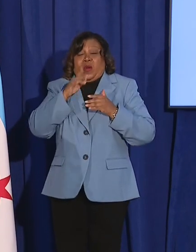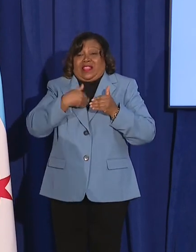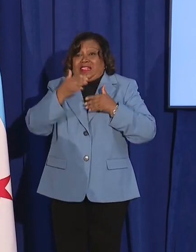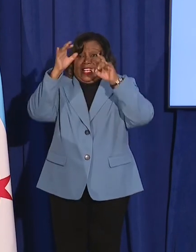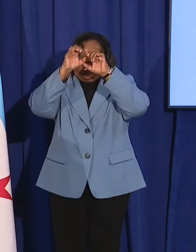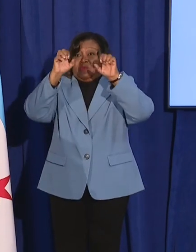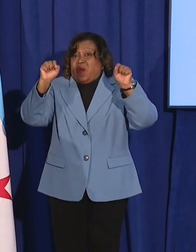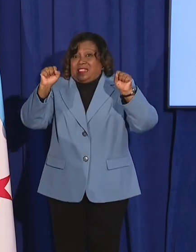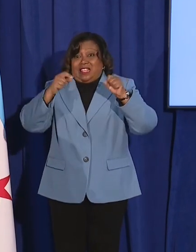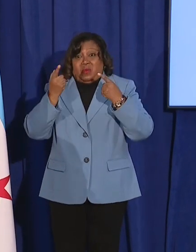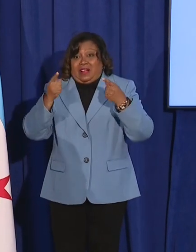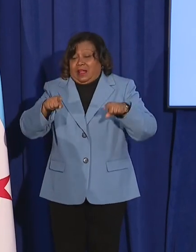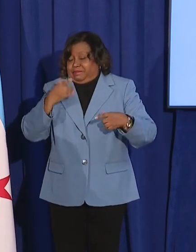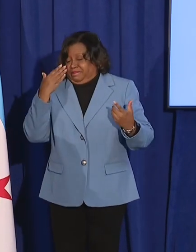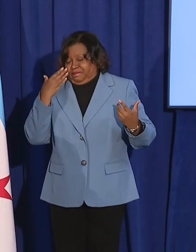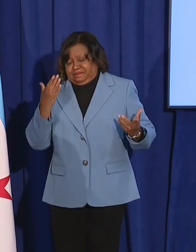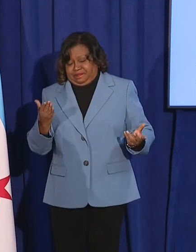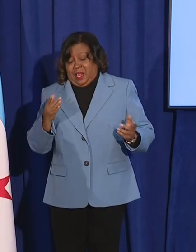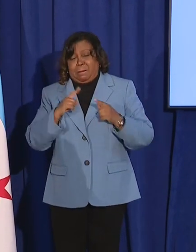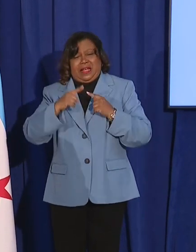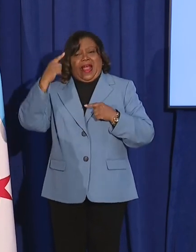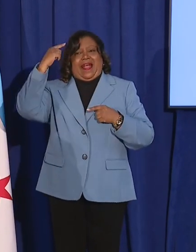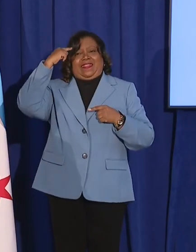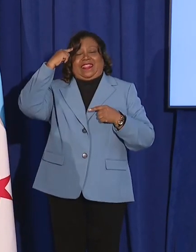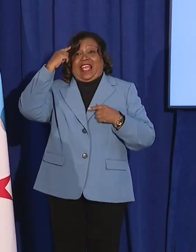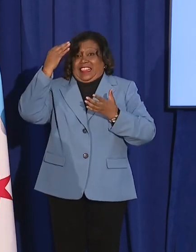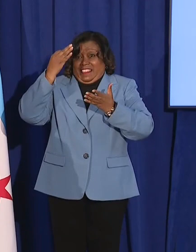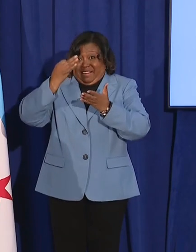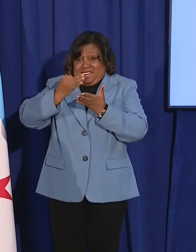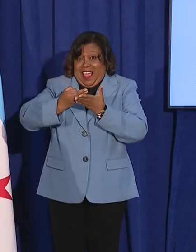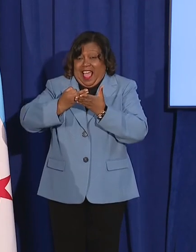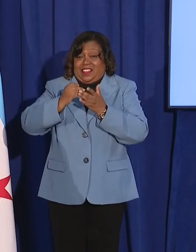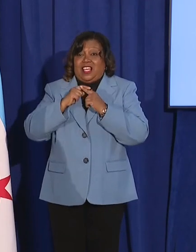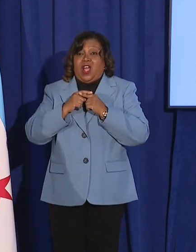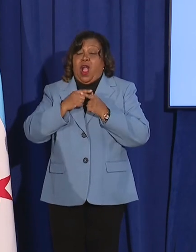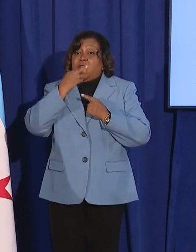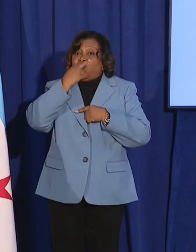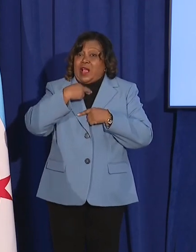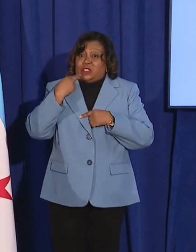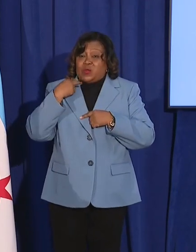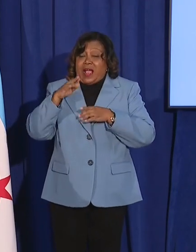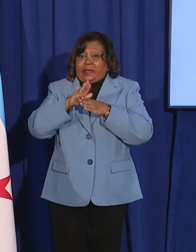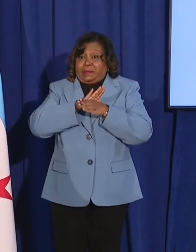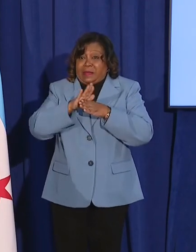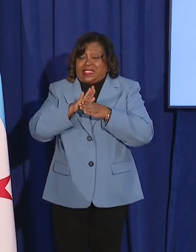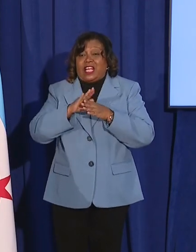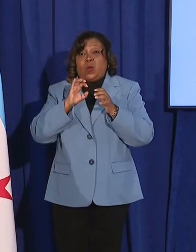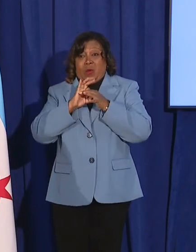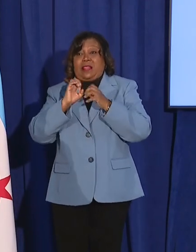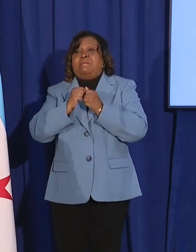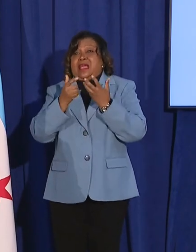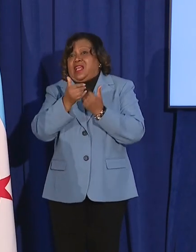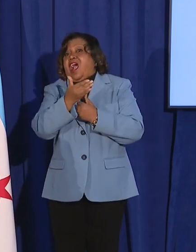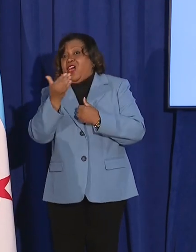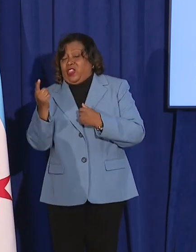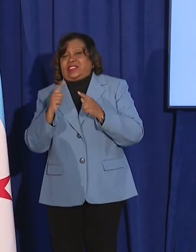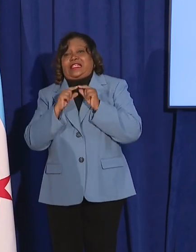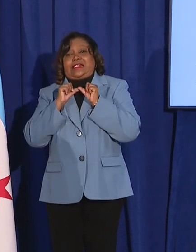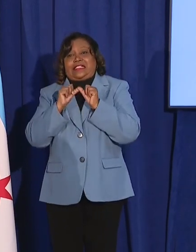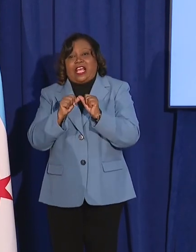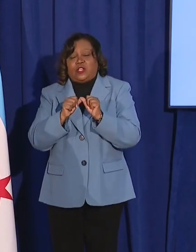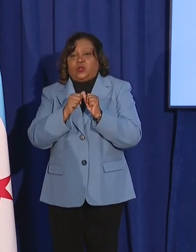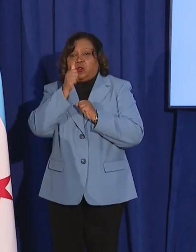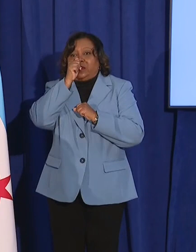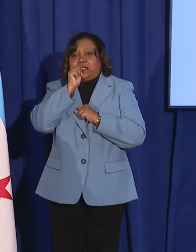next president is going to be. But I think the fact that our hospitality industry, along with many others, continues